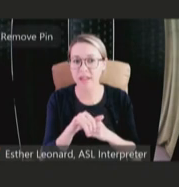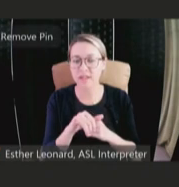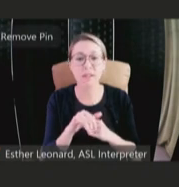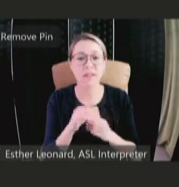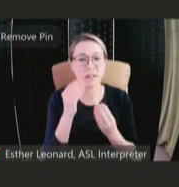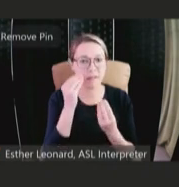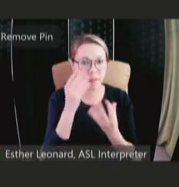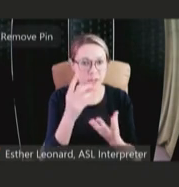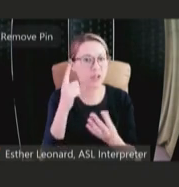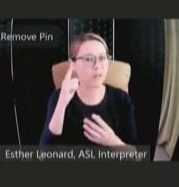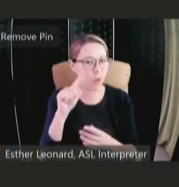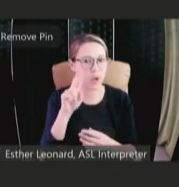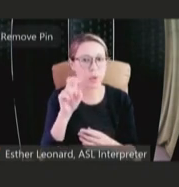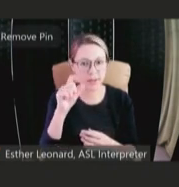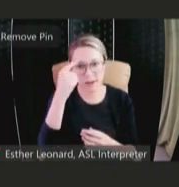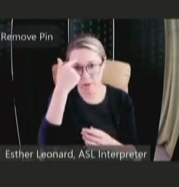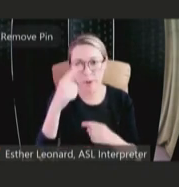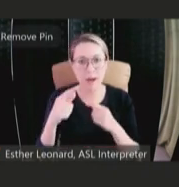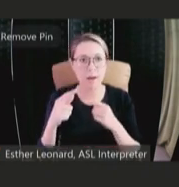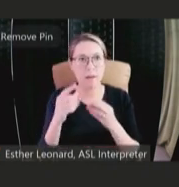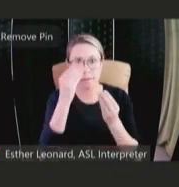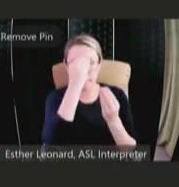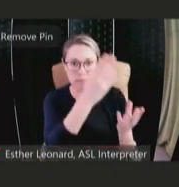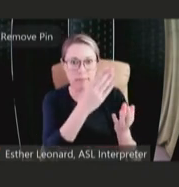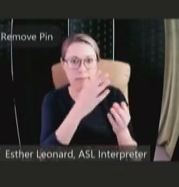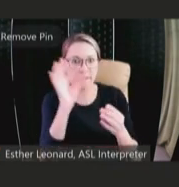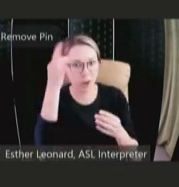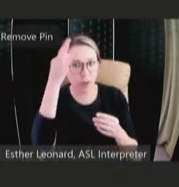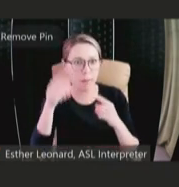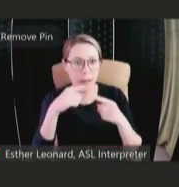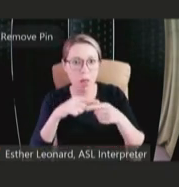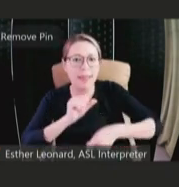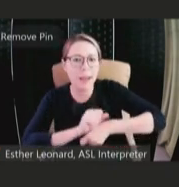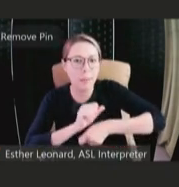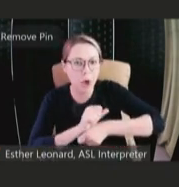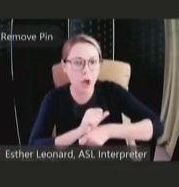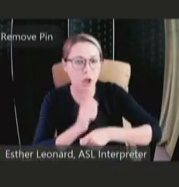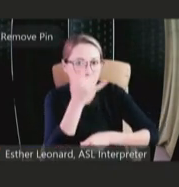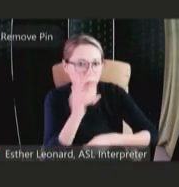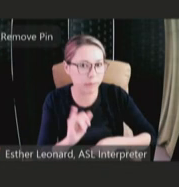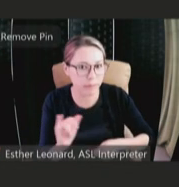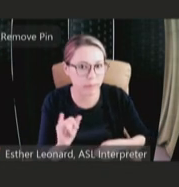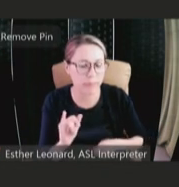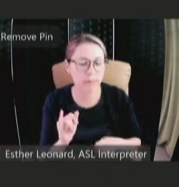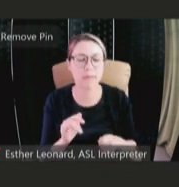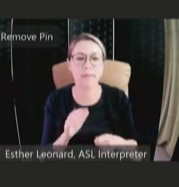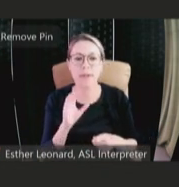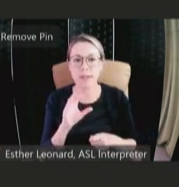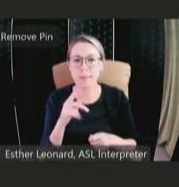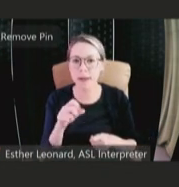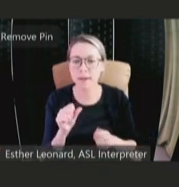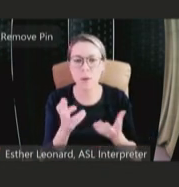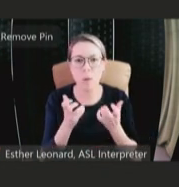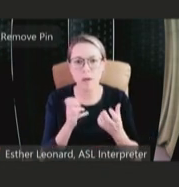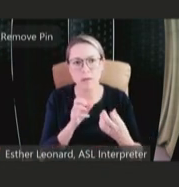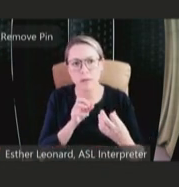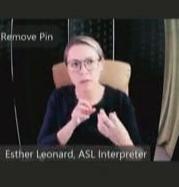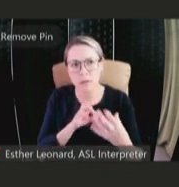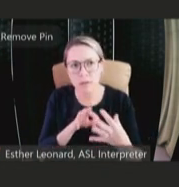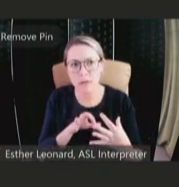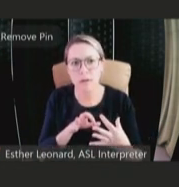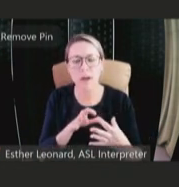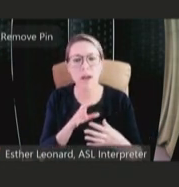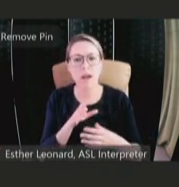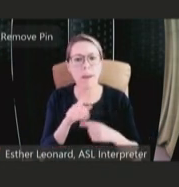about labor. And they are looking for some feedback from the public about the supplement related to disability